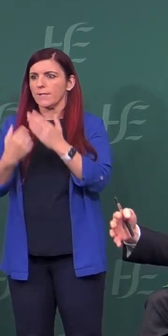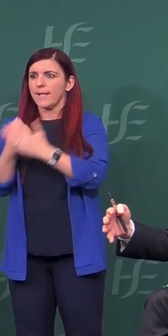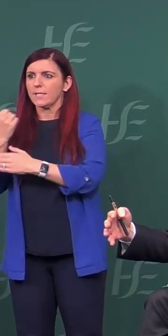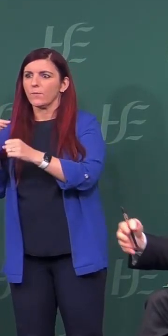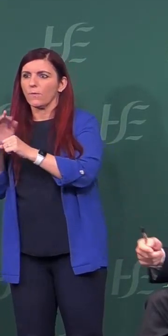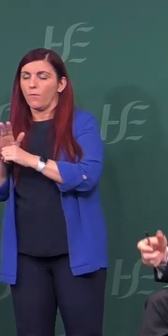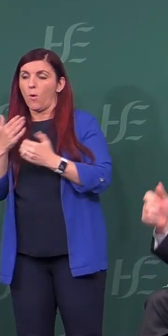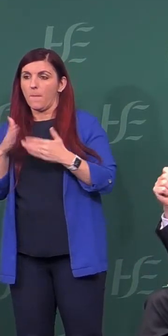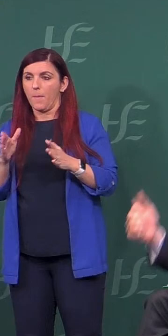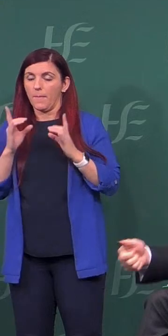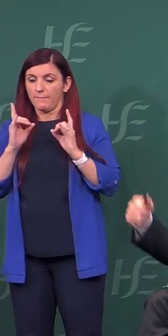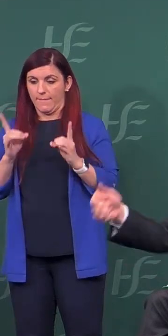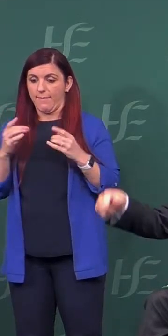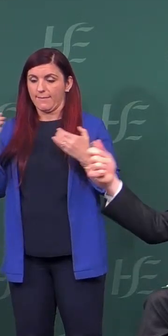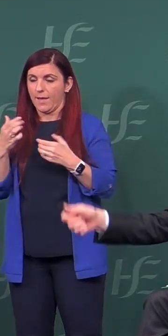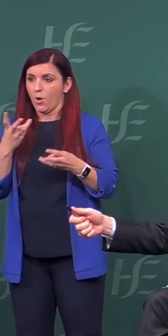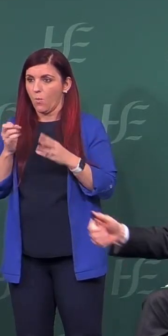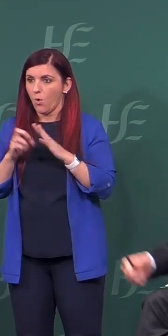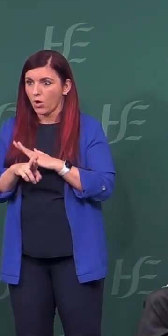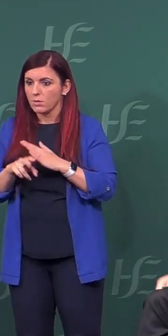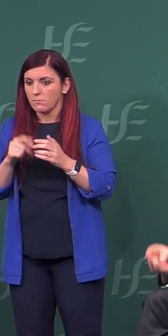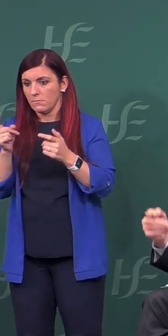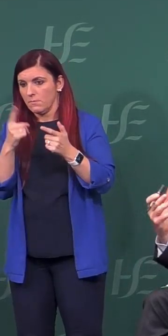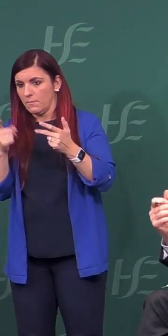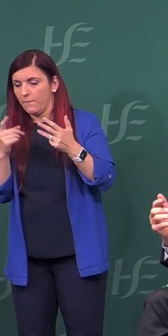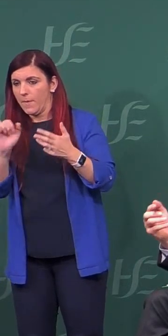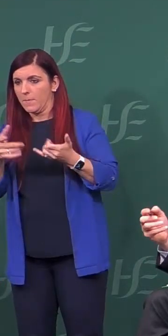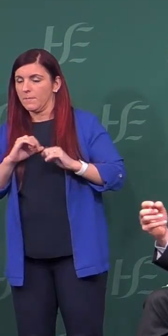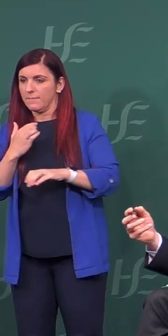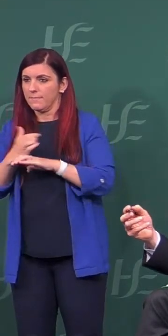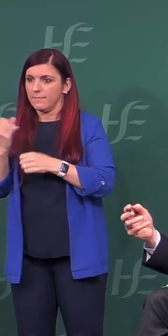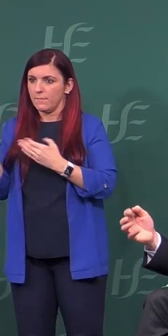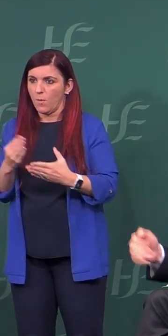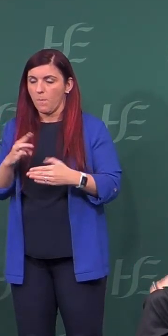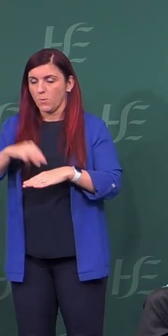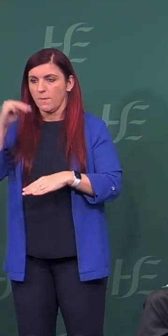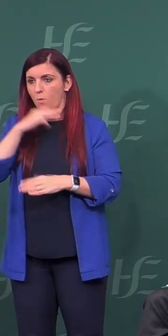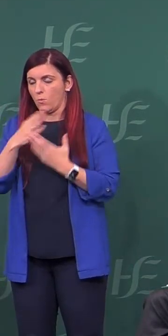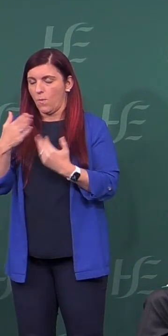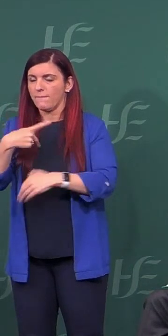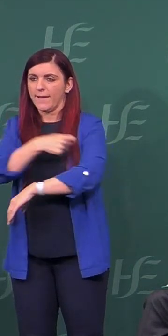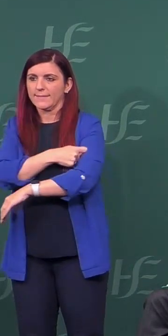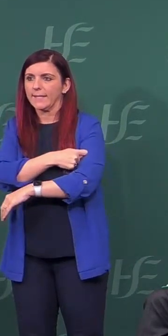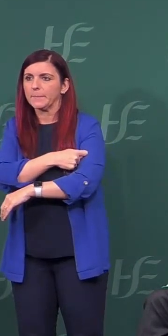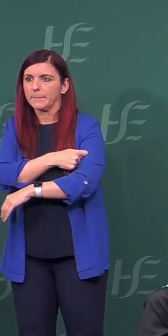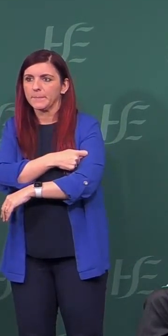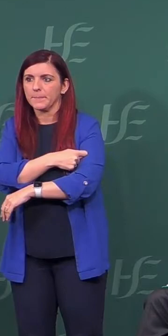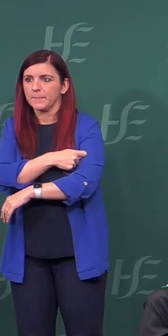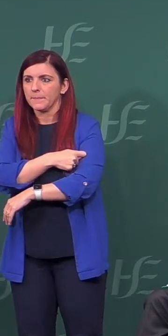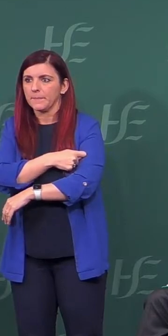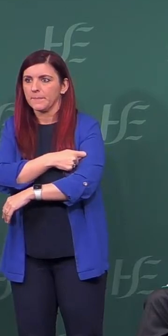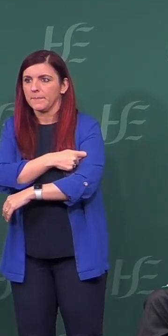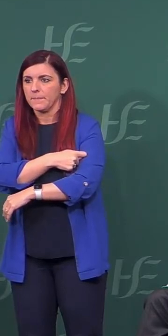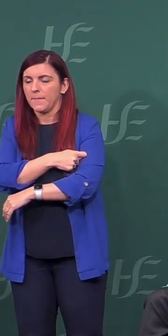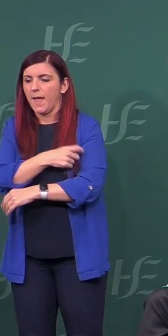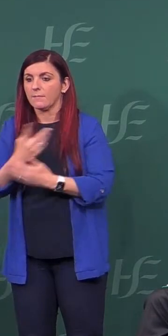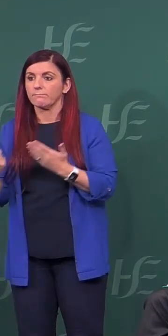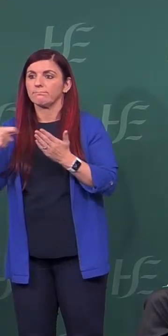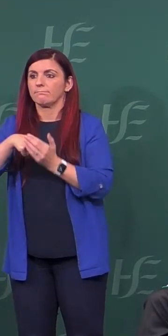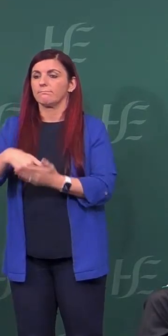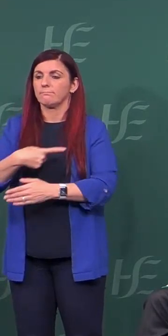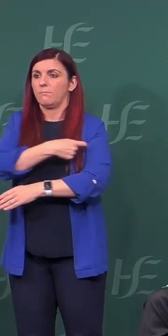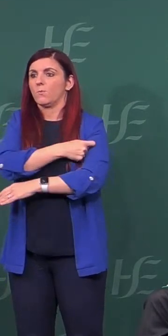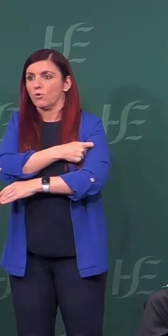healthcare workers to protect them, patients and the services, by far the most important is vaccination. And then booster doses, of